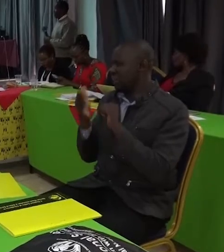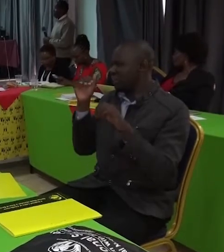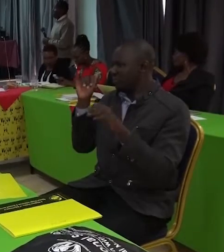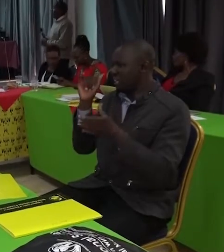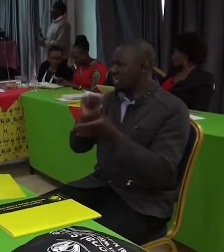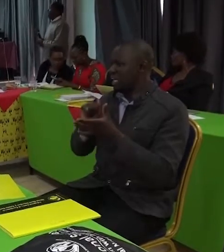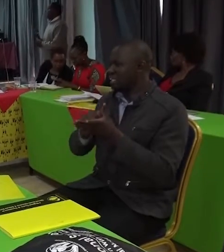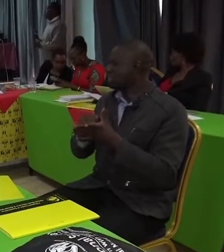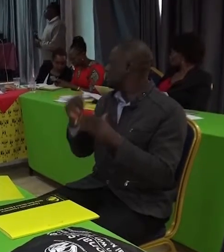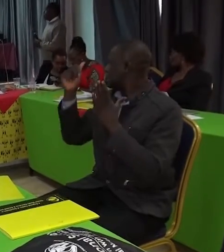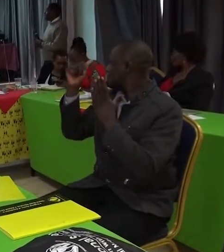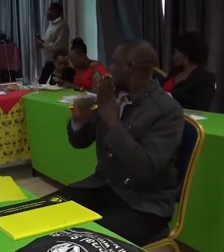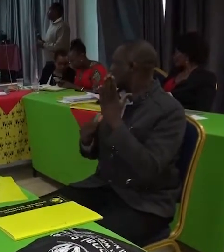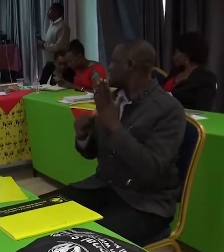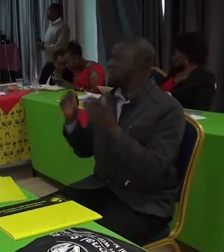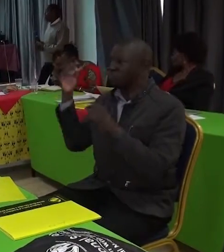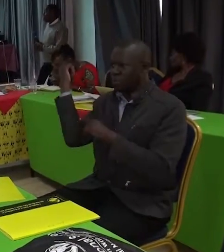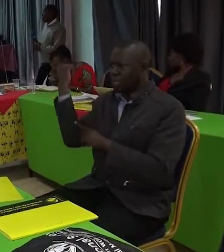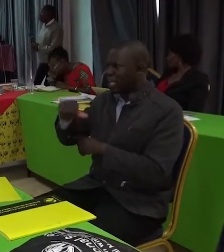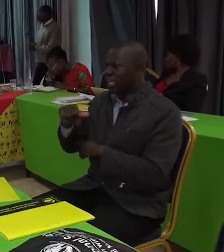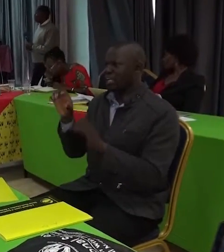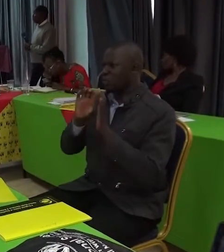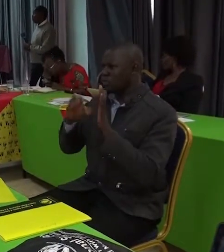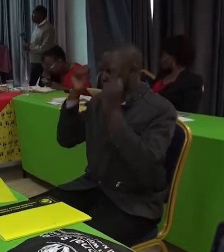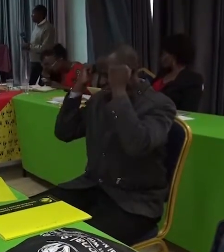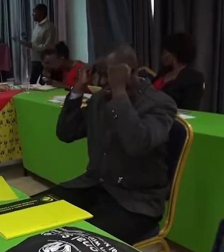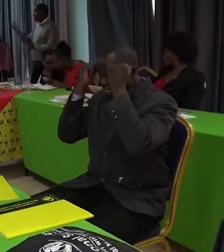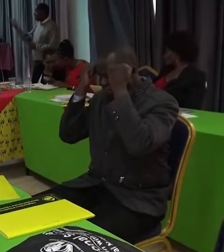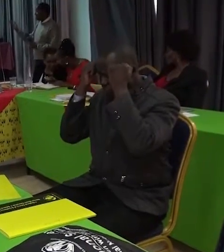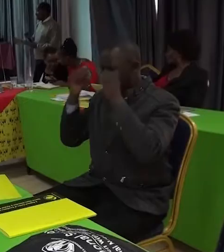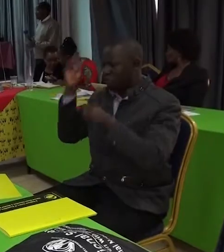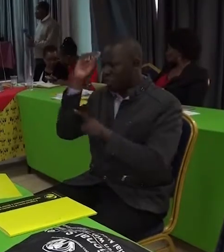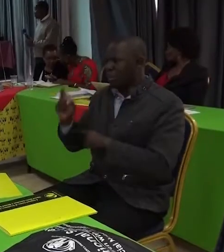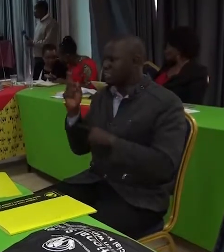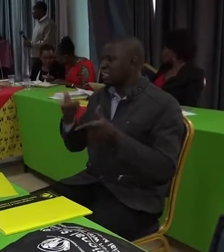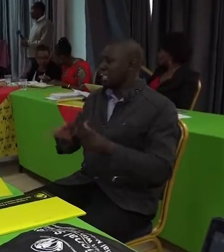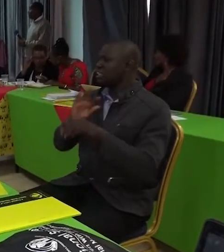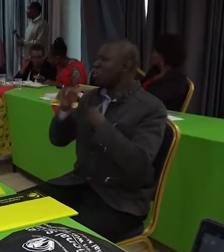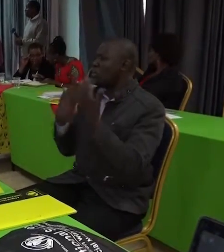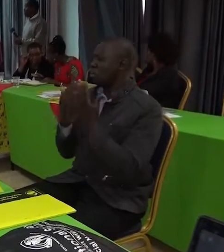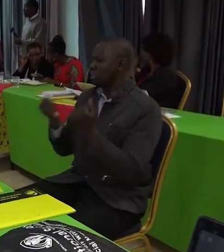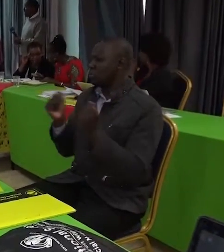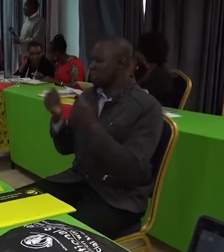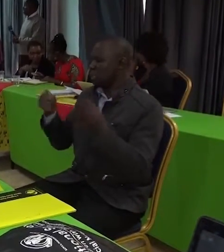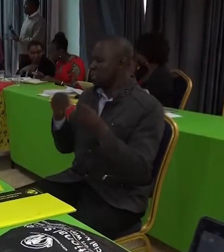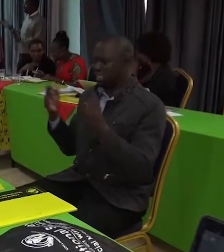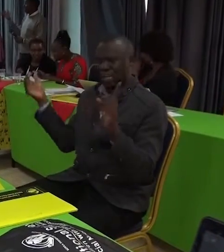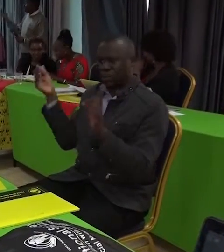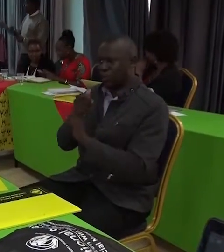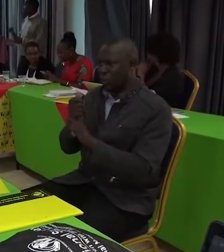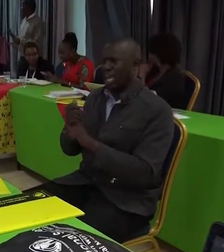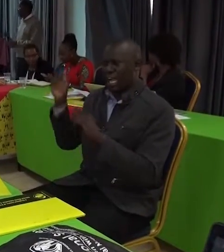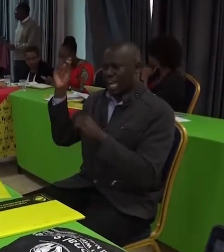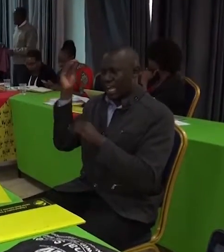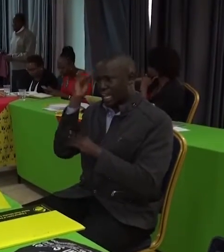conferences, to any course of study by reason only of such disability, if the person has the ability to acquire